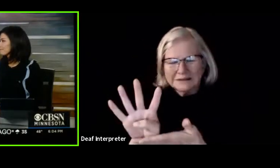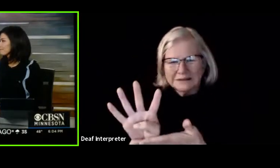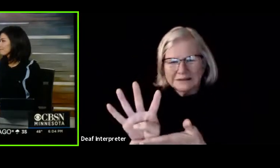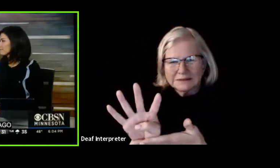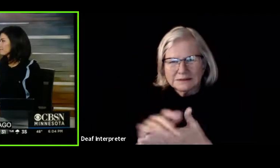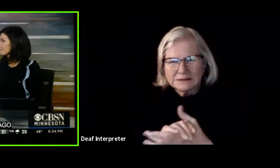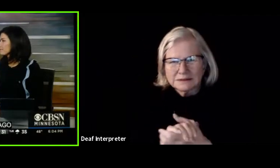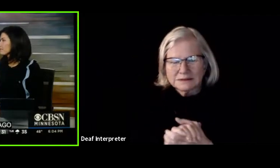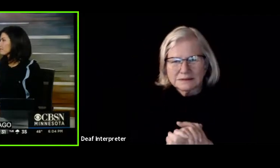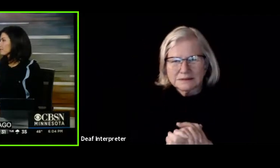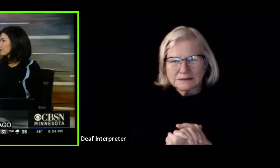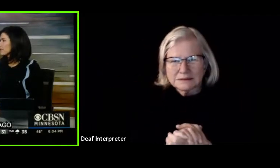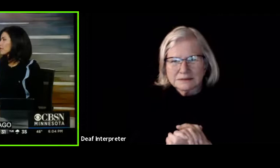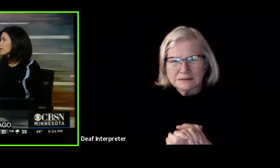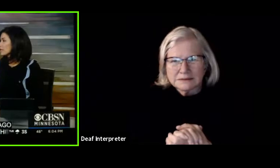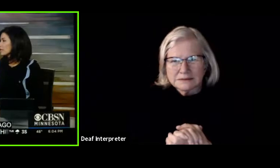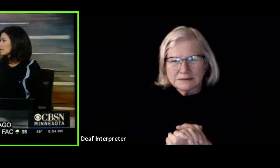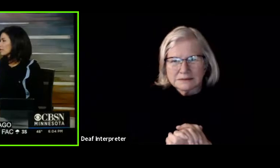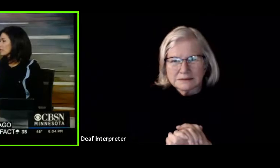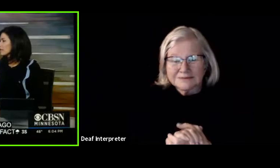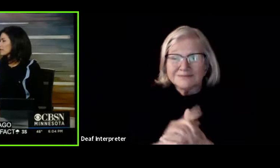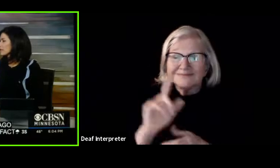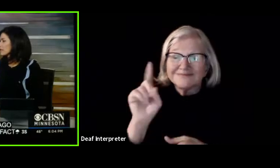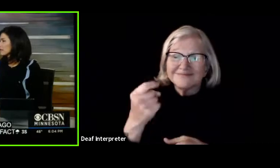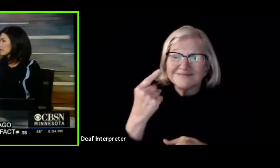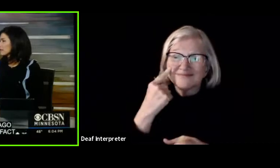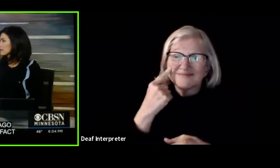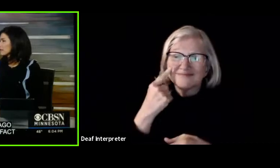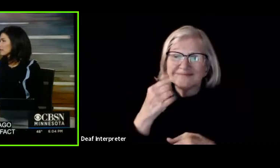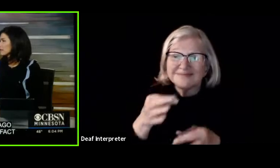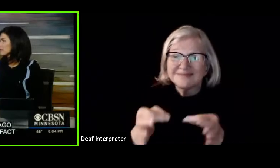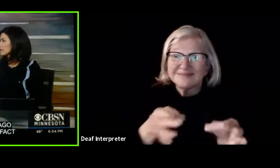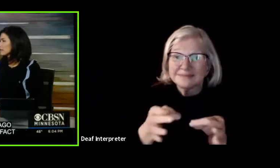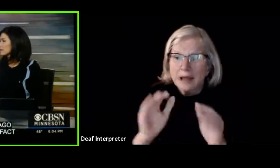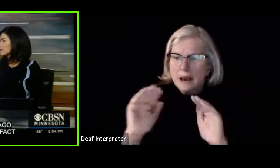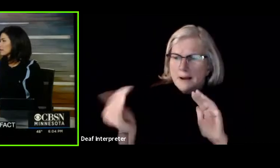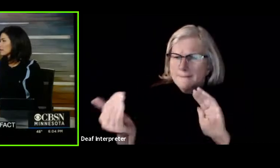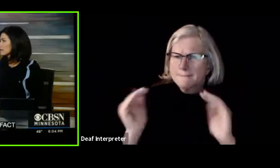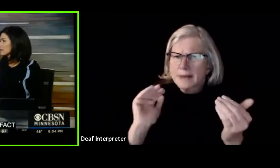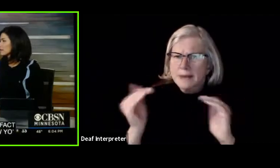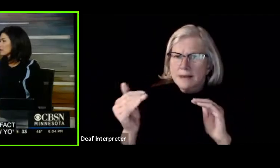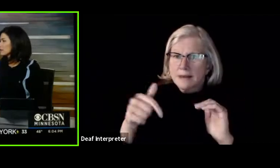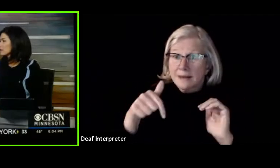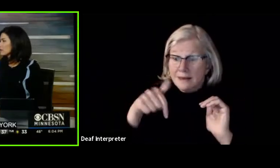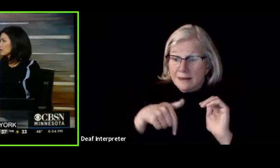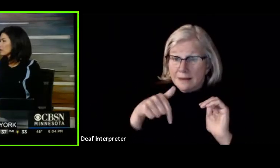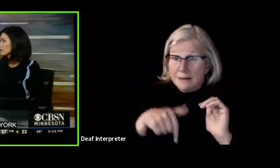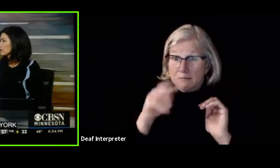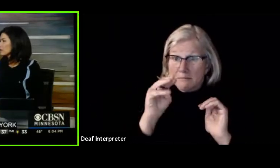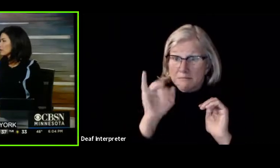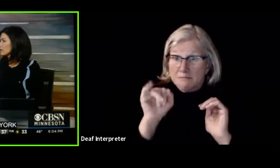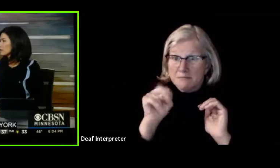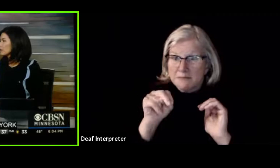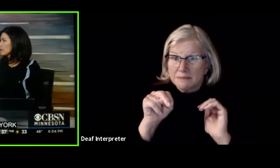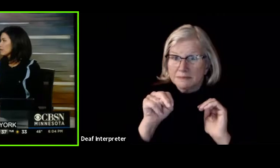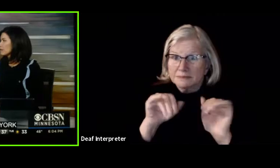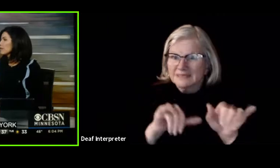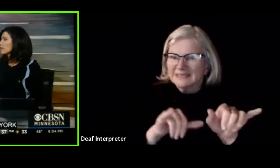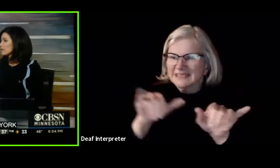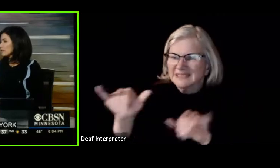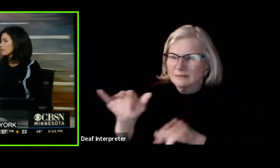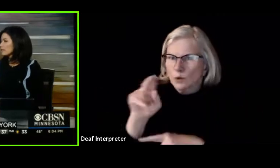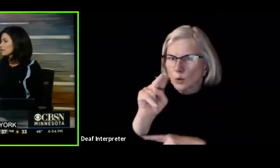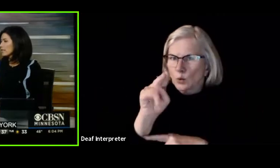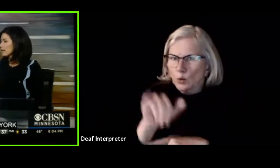now to New York in the spring. He said, while he's very concerned, he feels if he doesn't take action, they'll go from concern to actually use the word